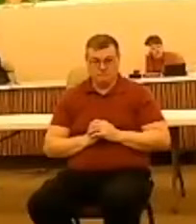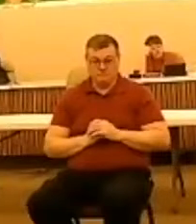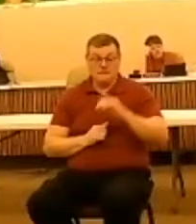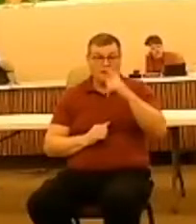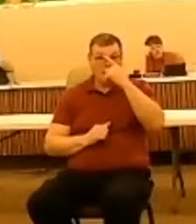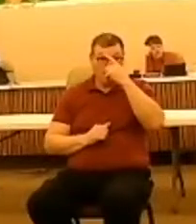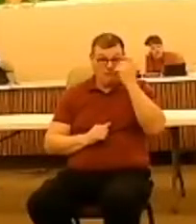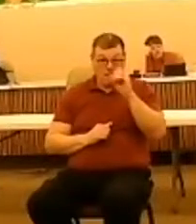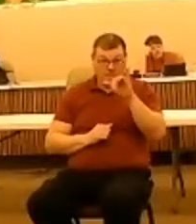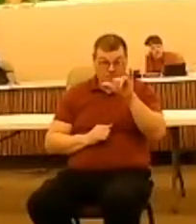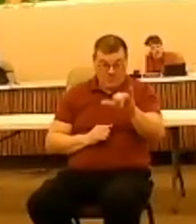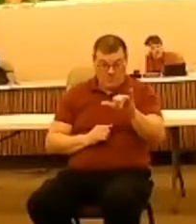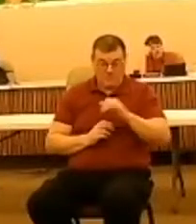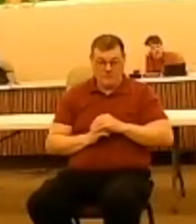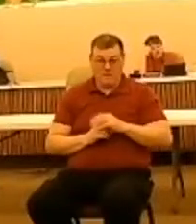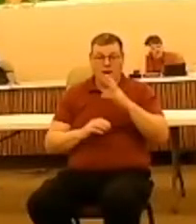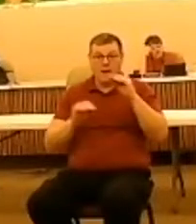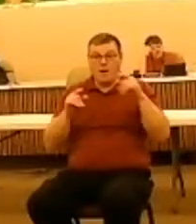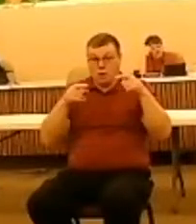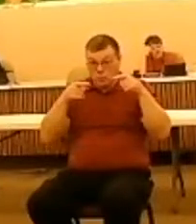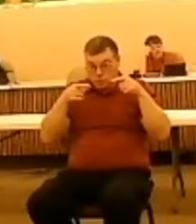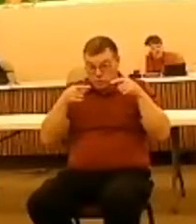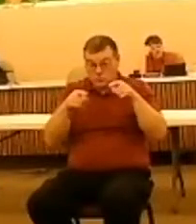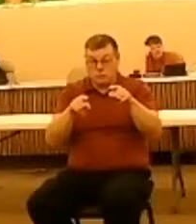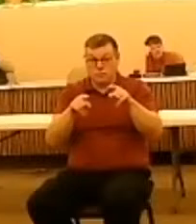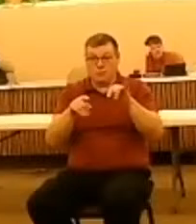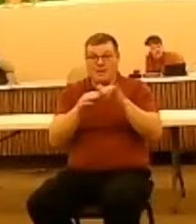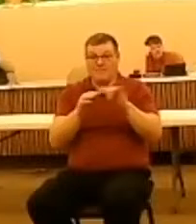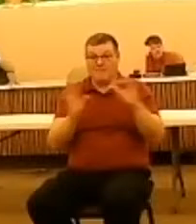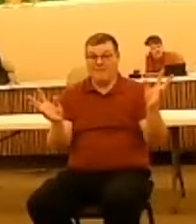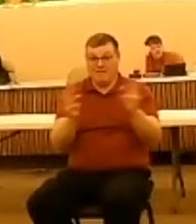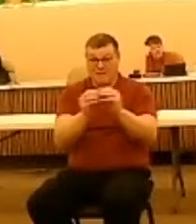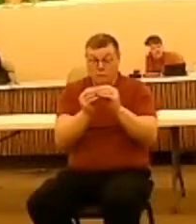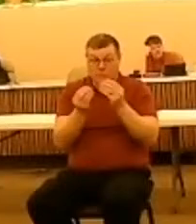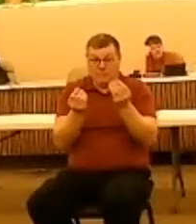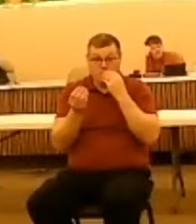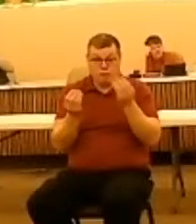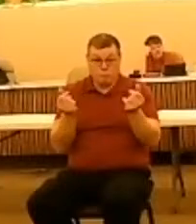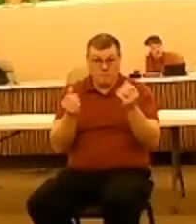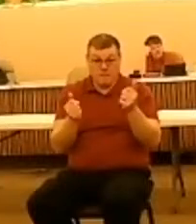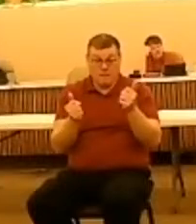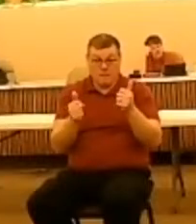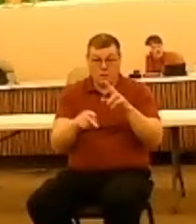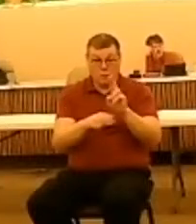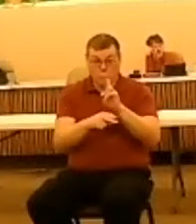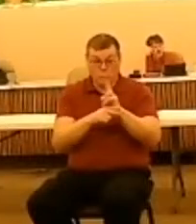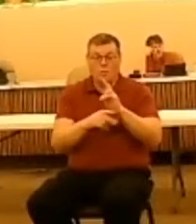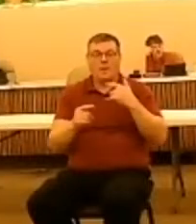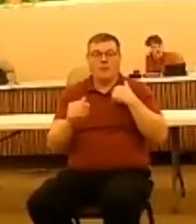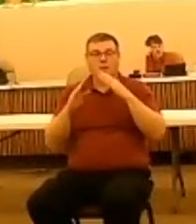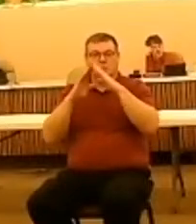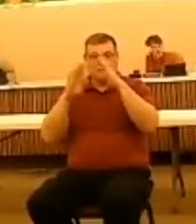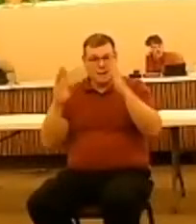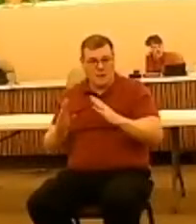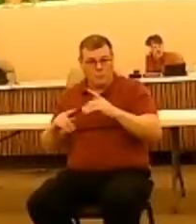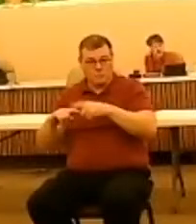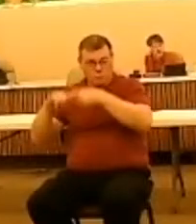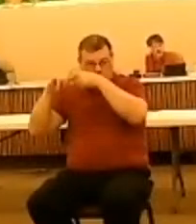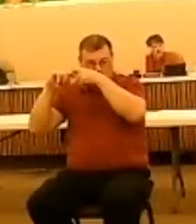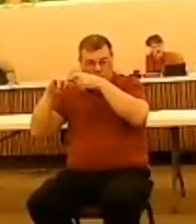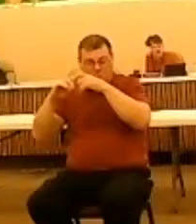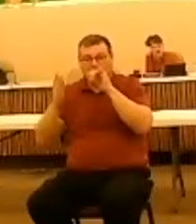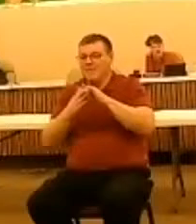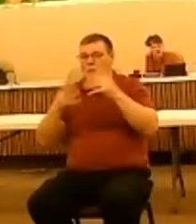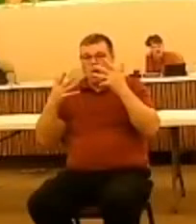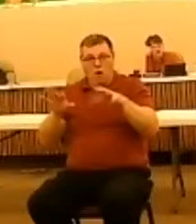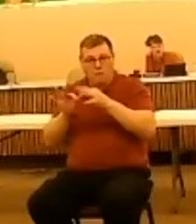Because of that, and because of the fact during the comprehensive land use update, there was a housing moratorium in place that had already